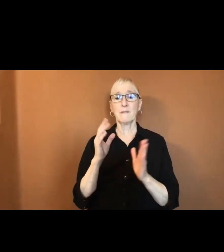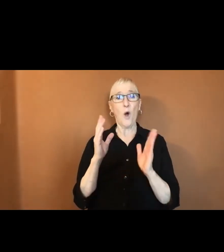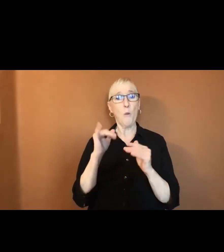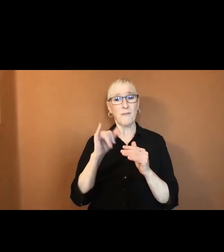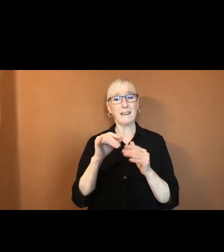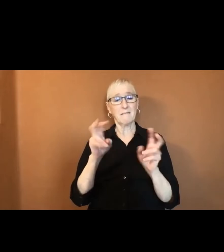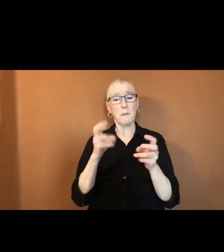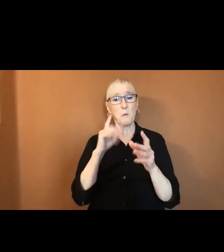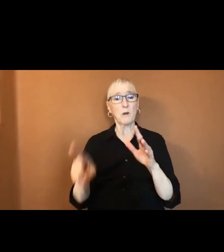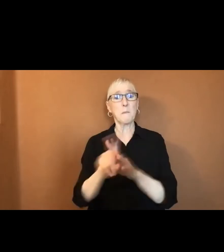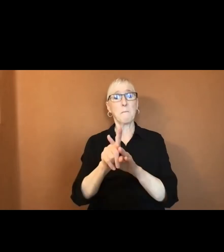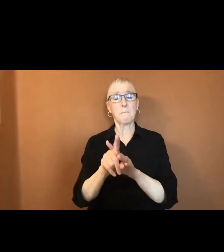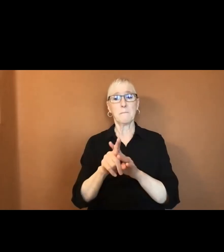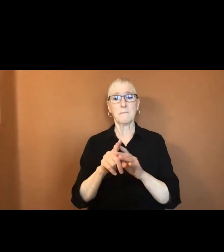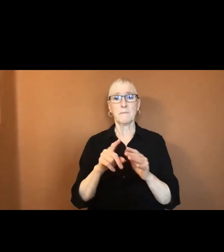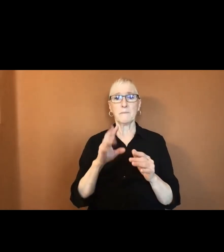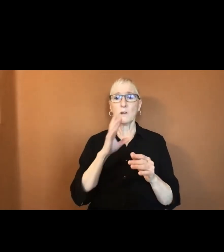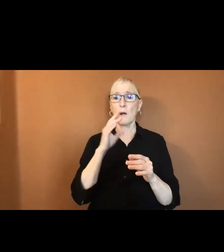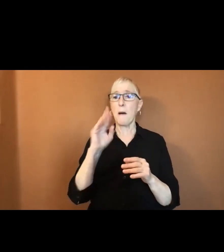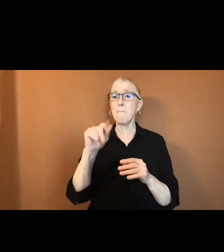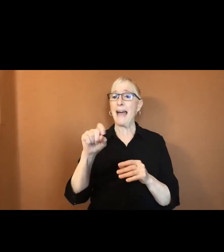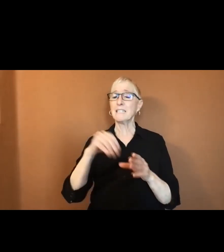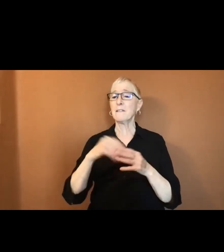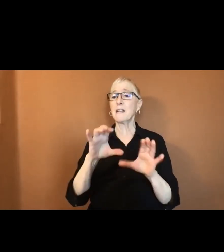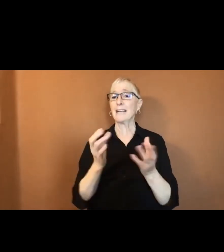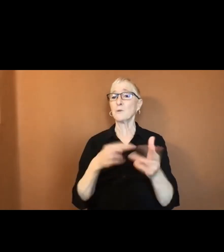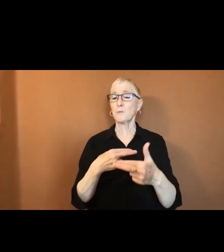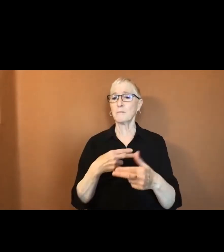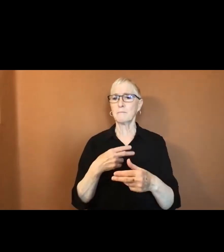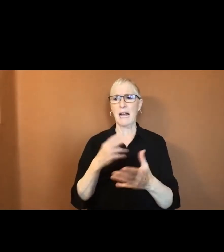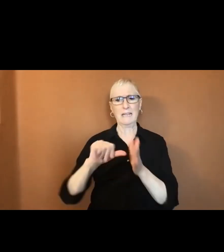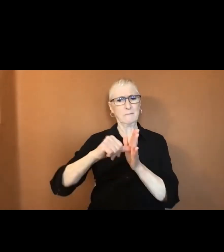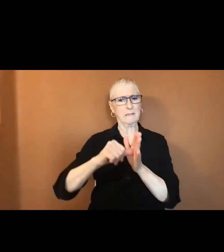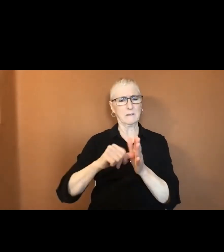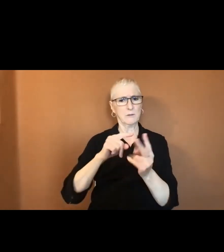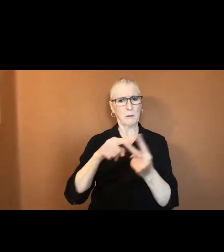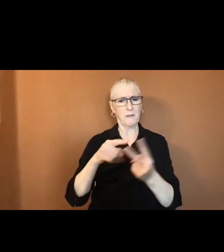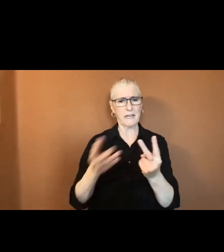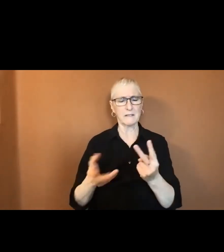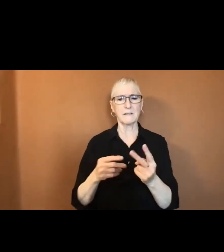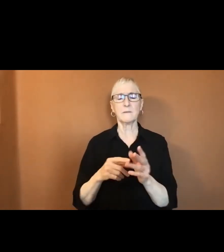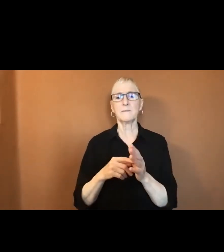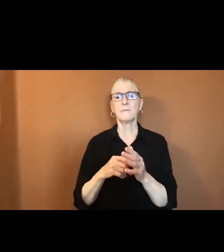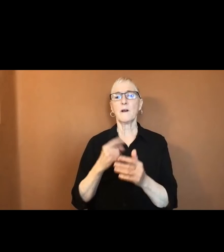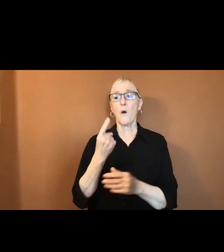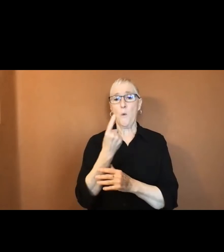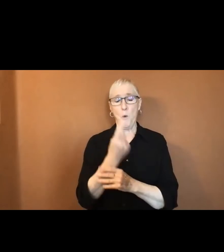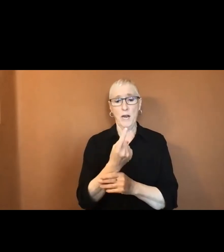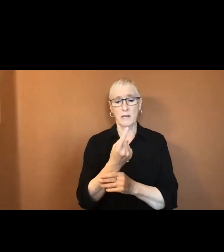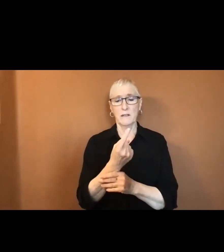if you're talking about bats in the classroom. And I always sort of stress a couple things. One is that